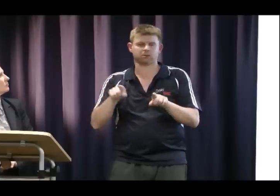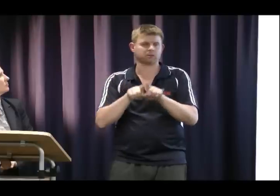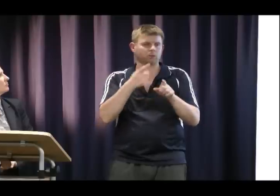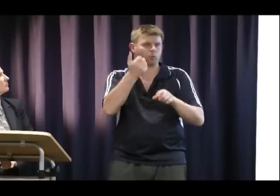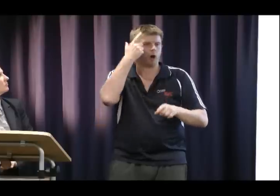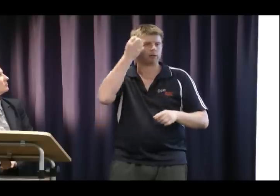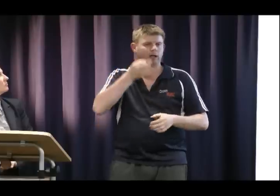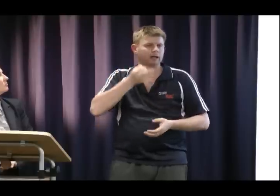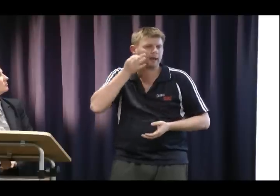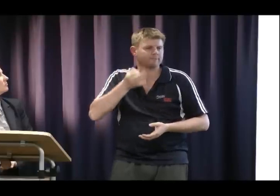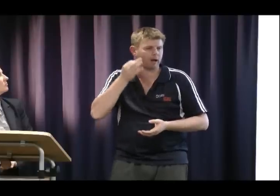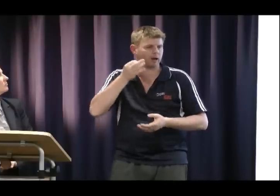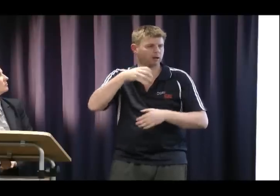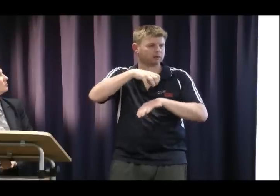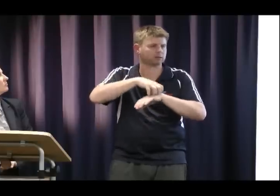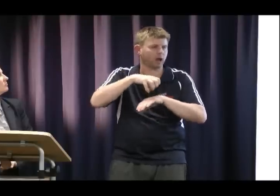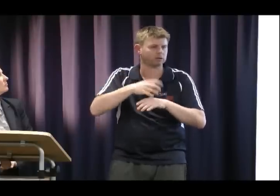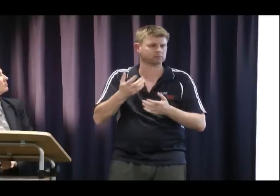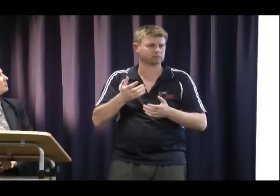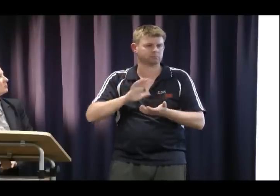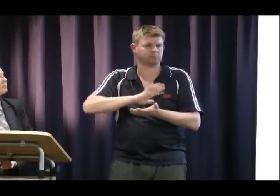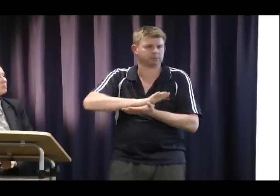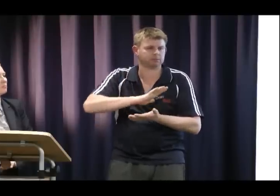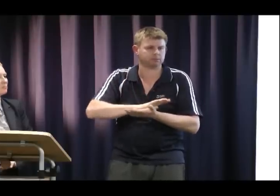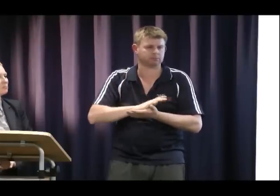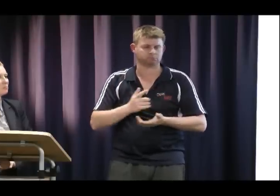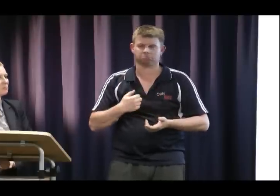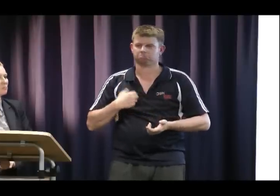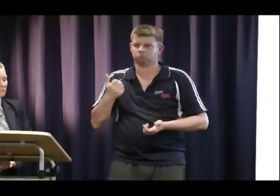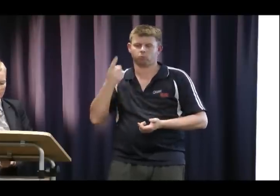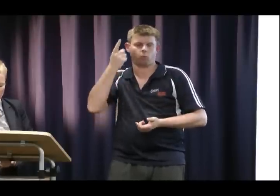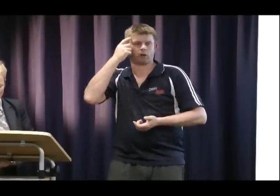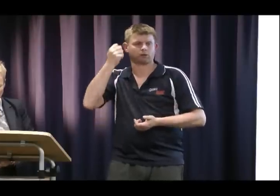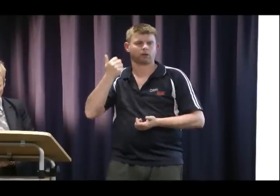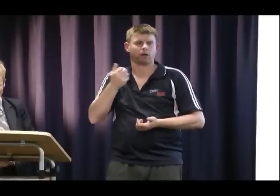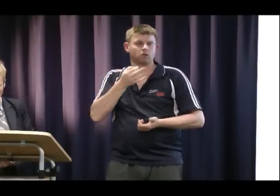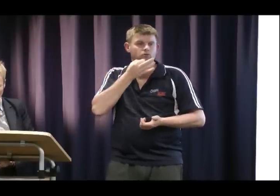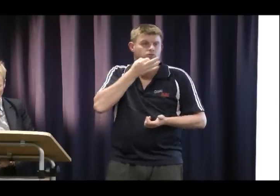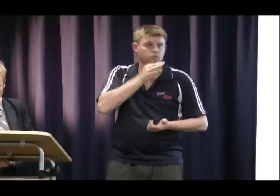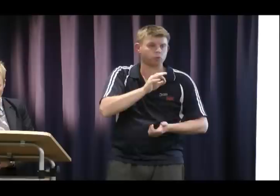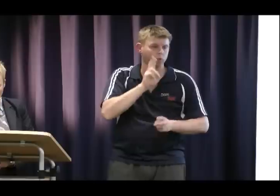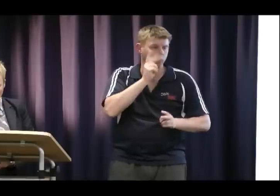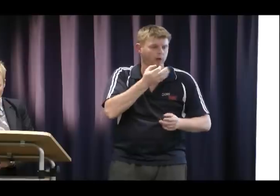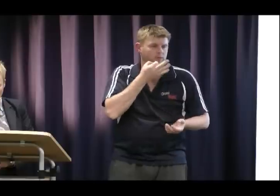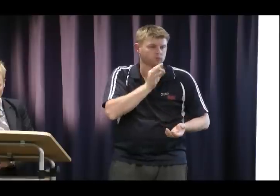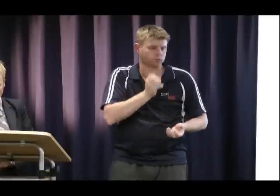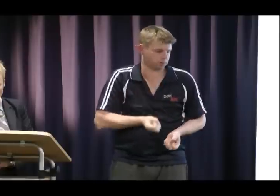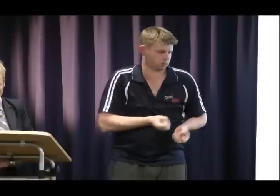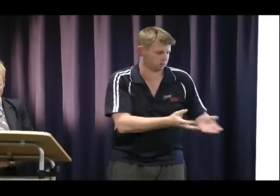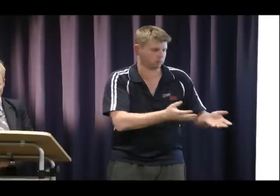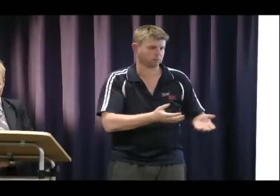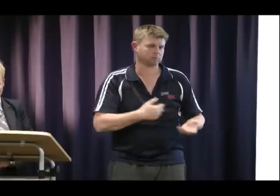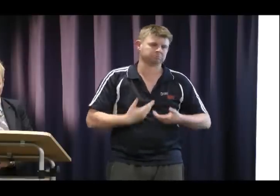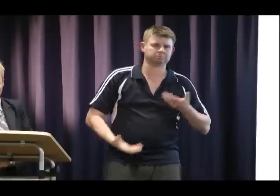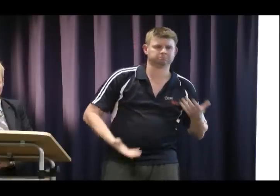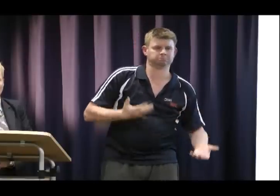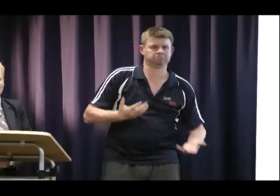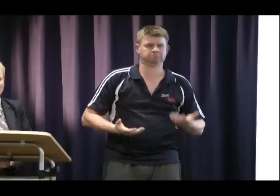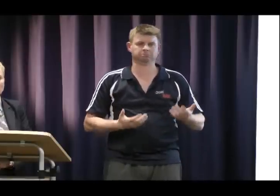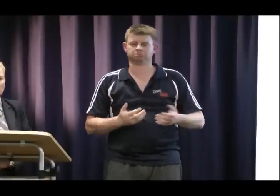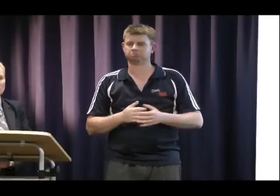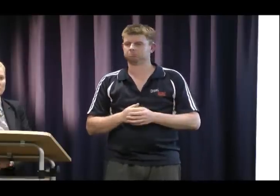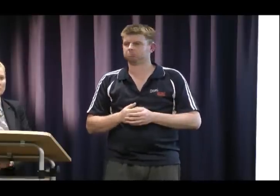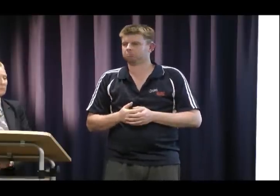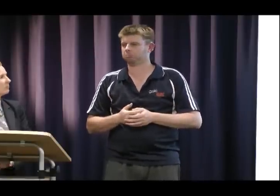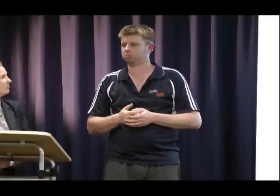4th floor, I don't know, you know, a cafe is a good idea, you know, where people can go and have some, you know, breakfast, lunch